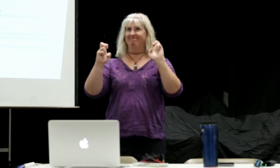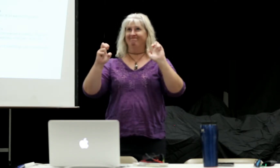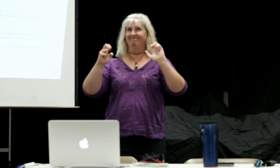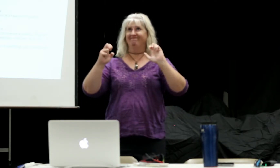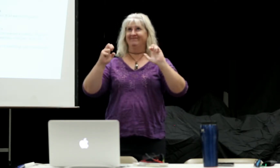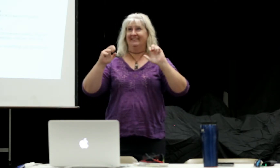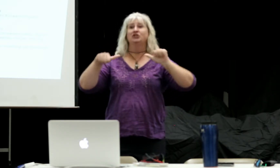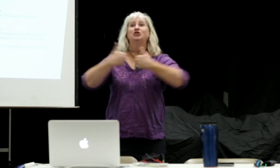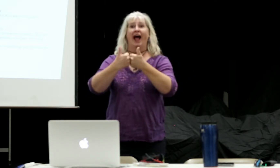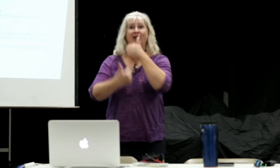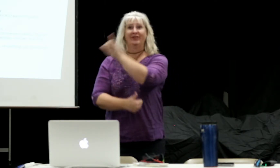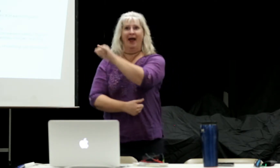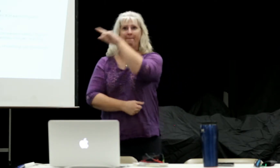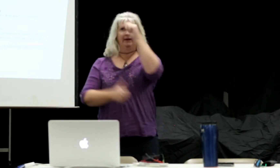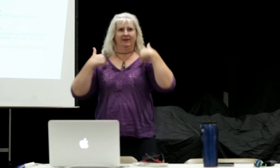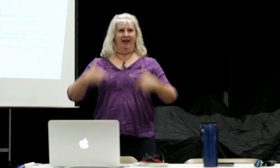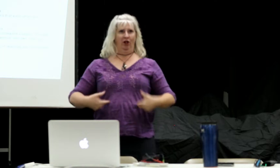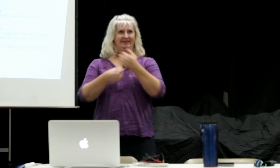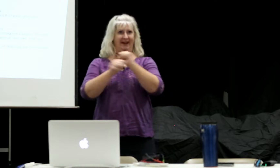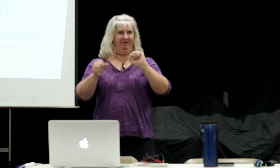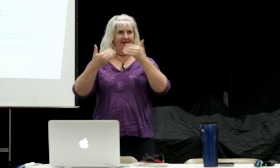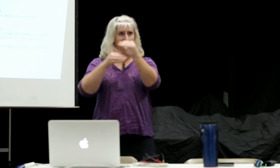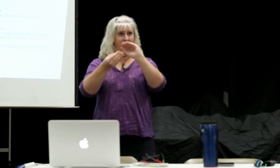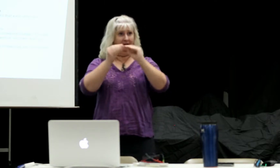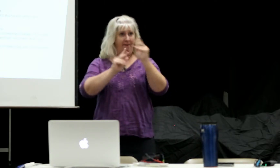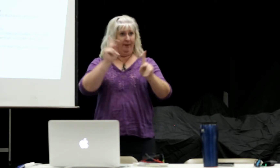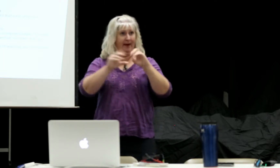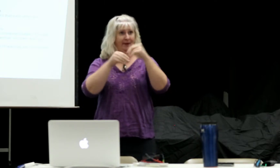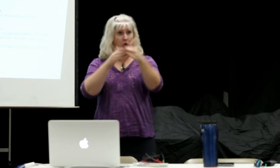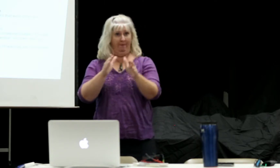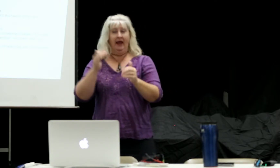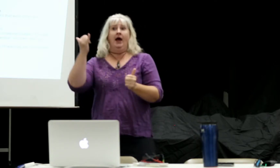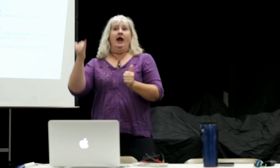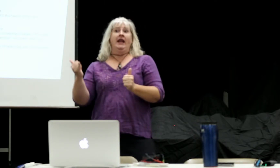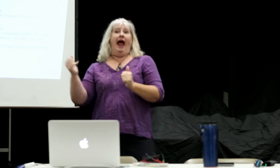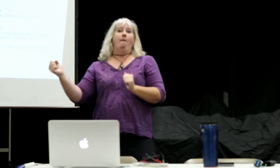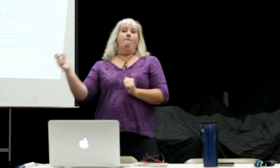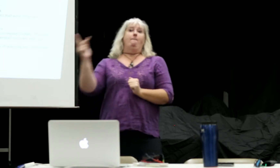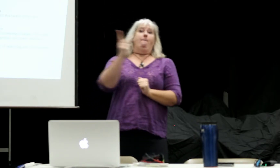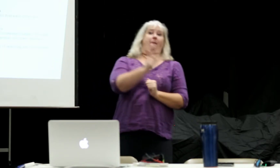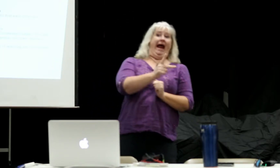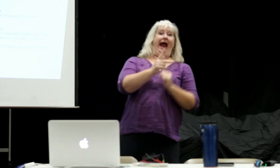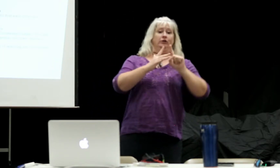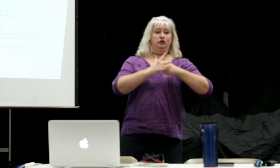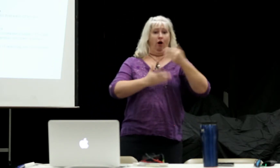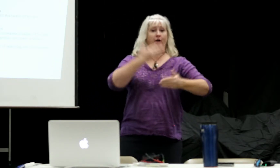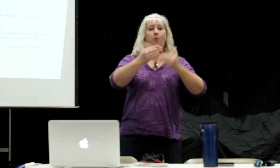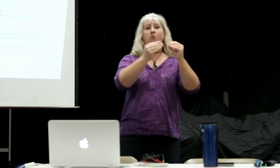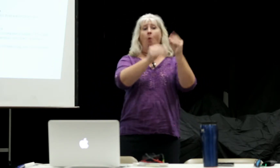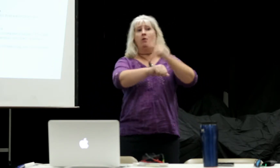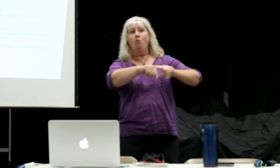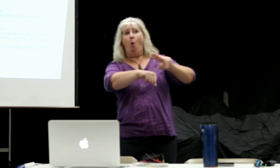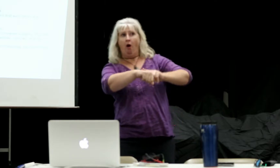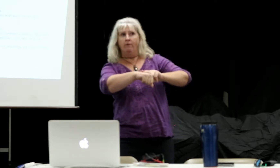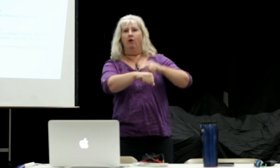us to, we want to challenge that for health and safety for people in the room. But now that